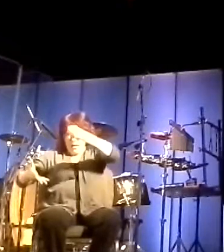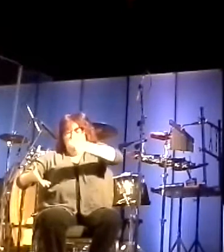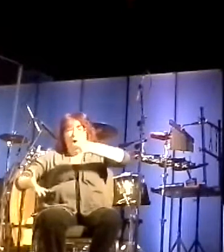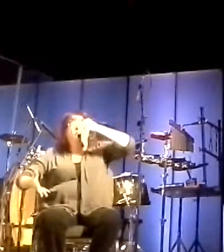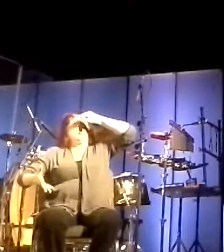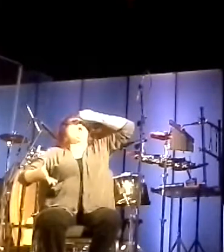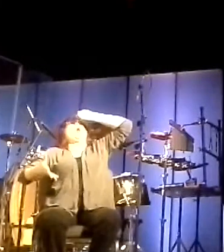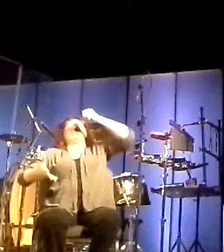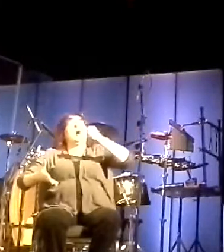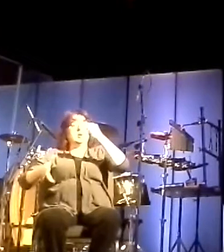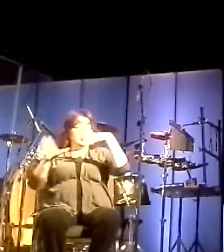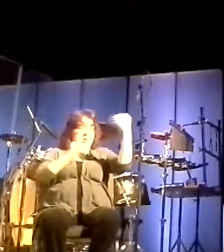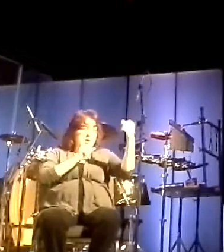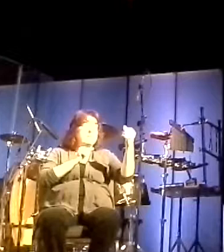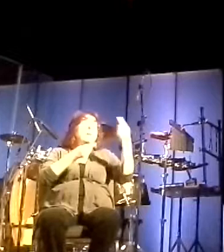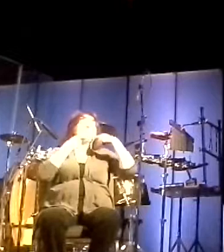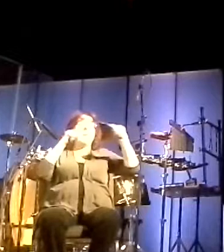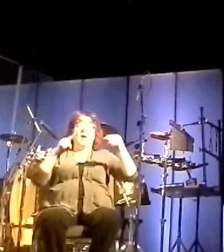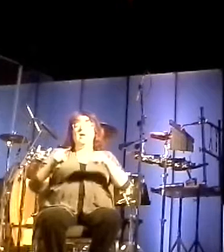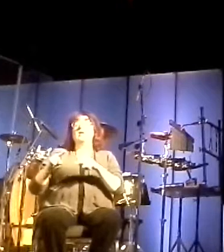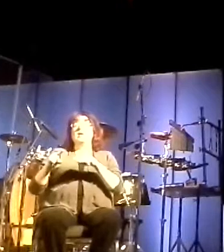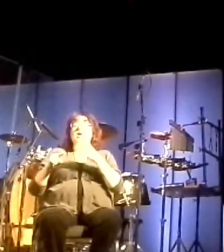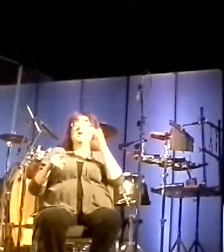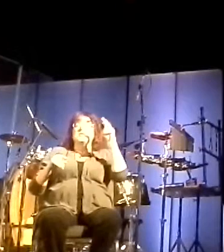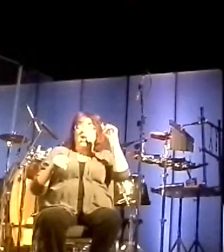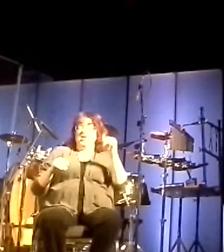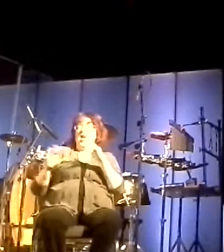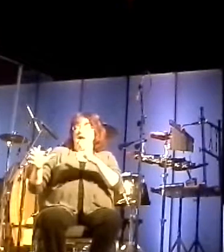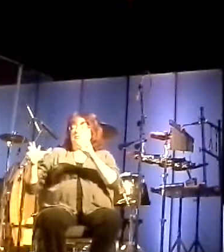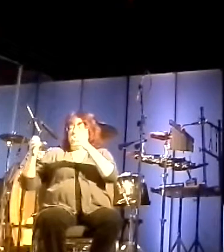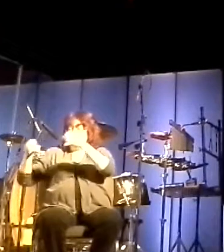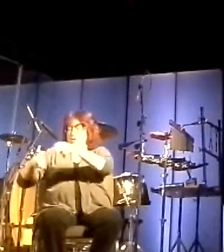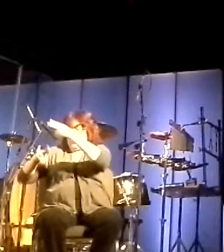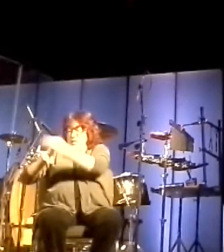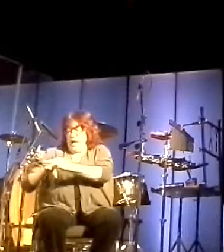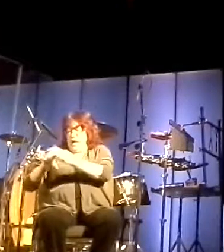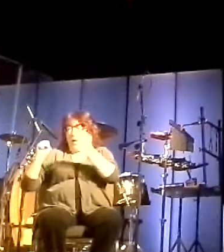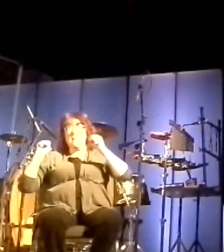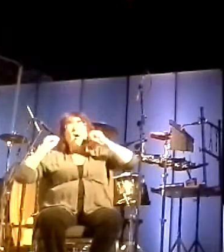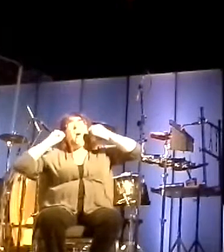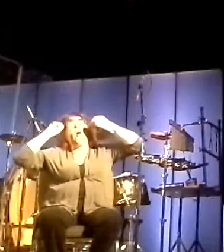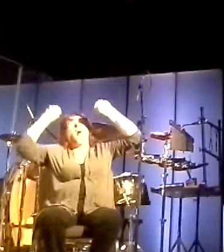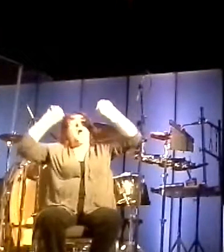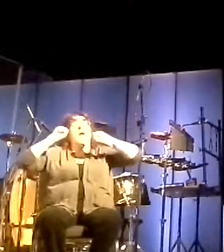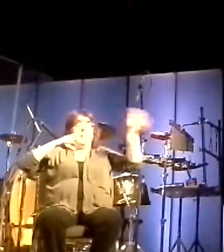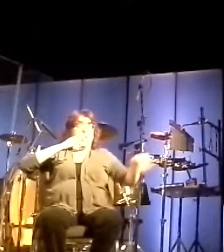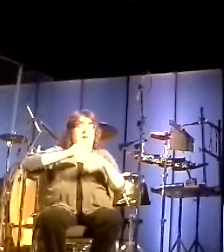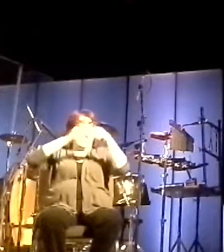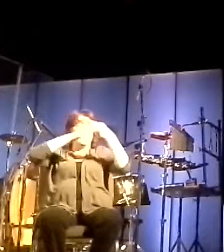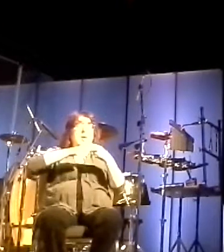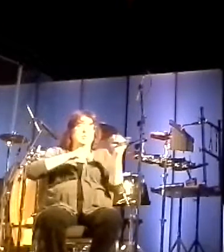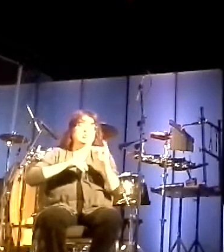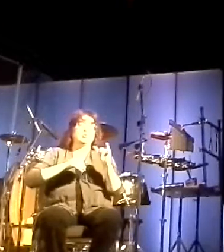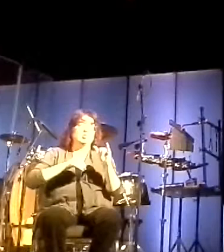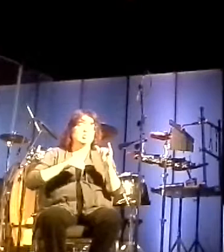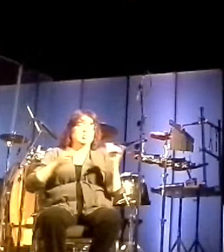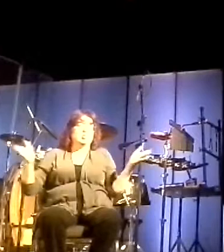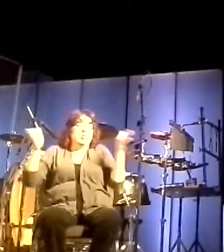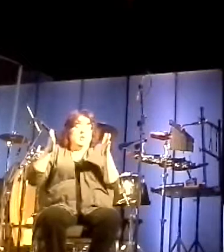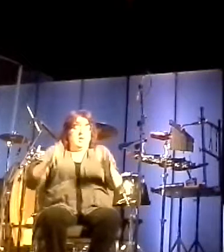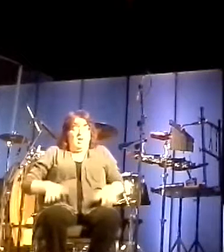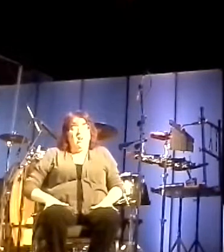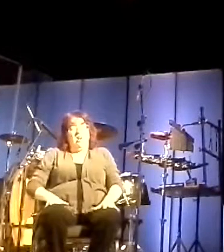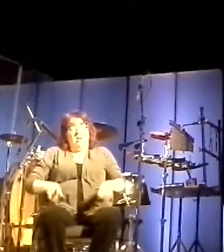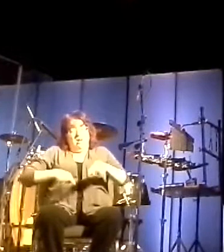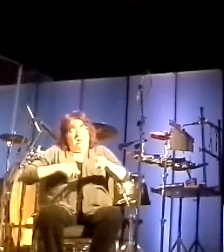the door this morning, but I made it. Tanya made me lie on my back and push a heavy iron bar into the air, and then she put weights on it. My legs